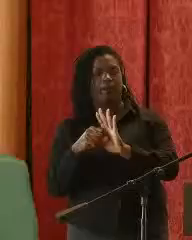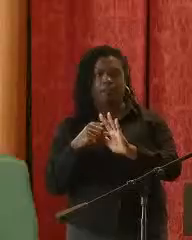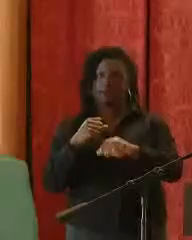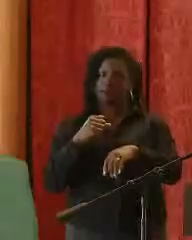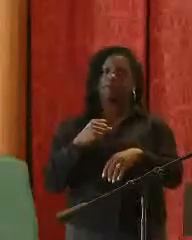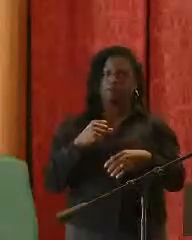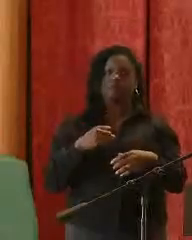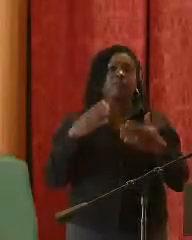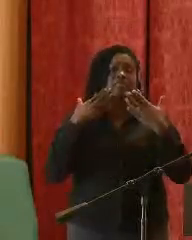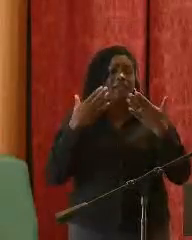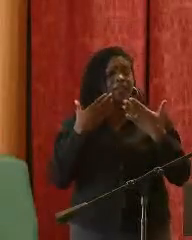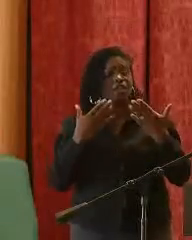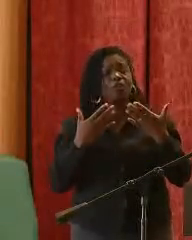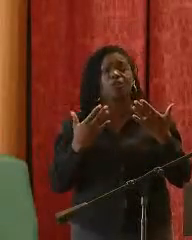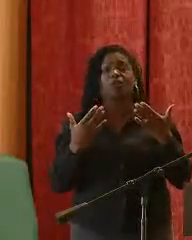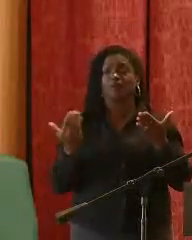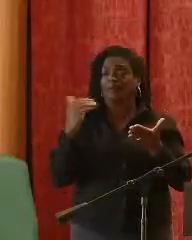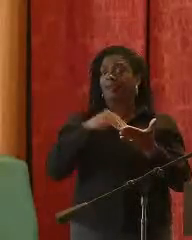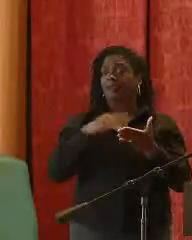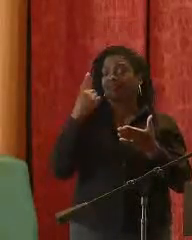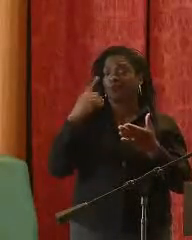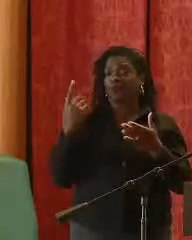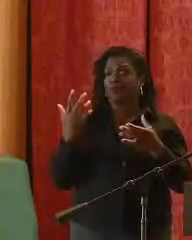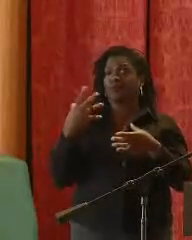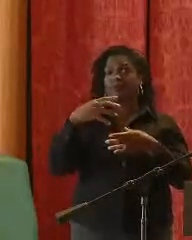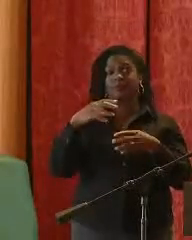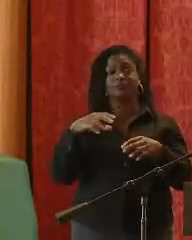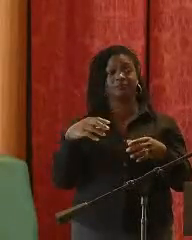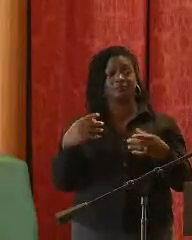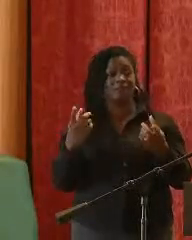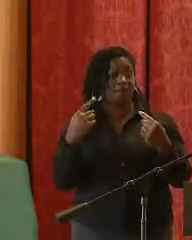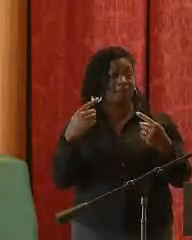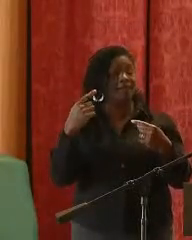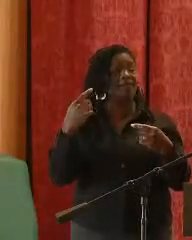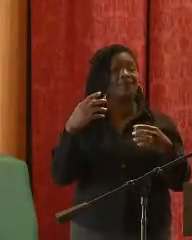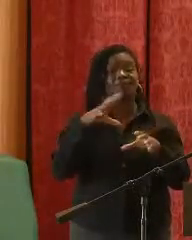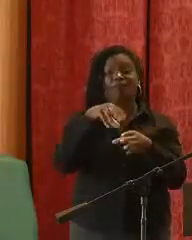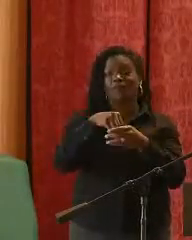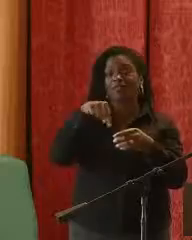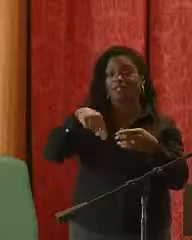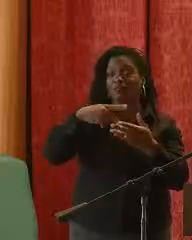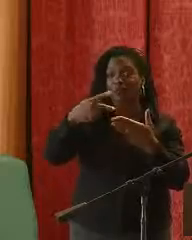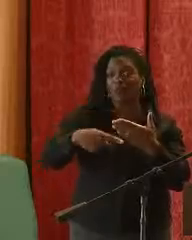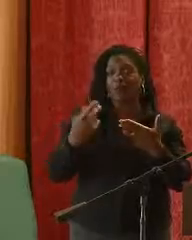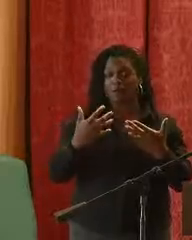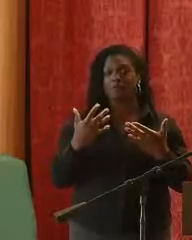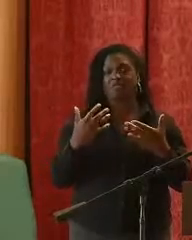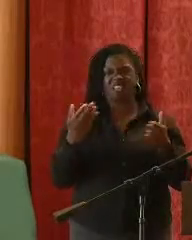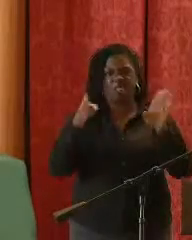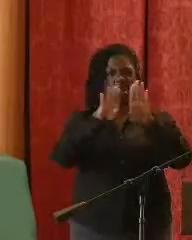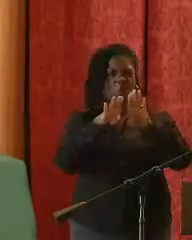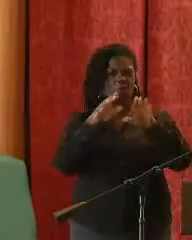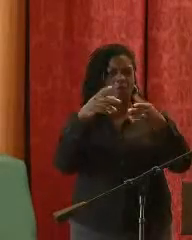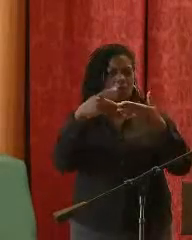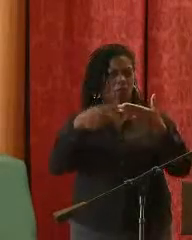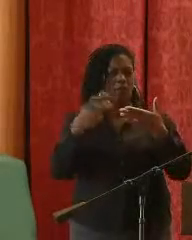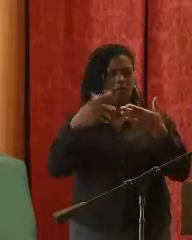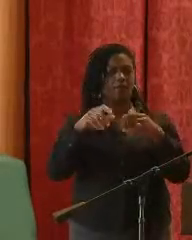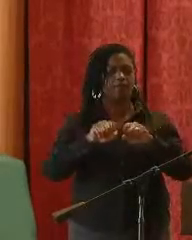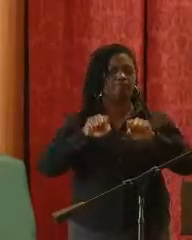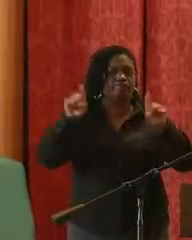for being a part of this special day, and we'll conclude the program and wish you all safe travels. Thank you.